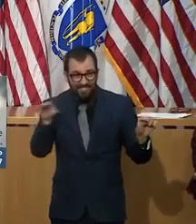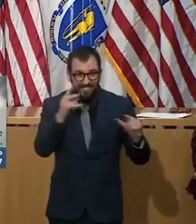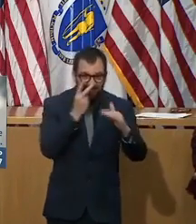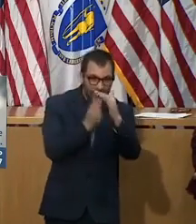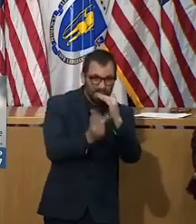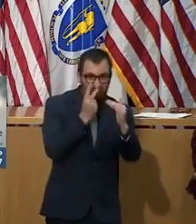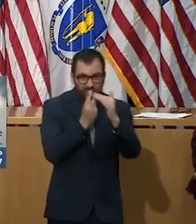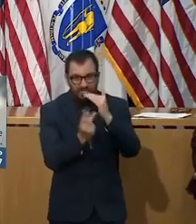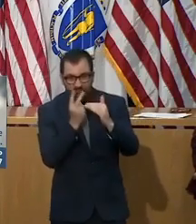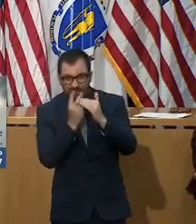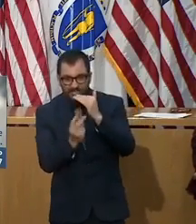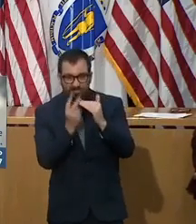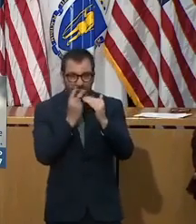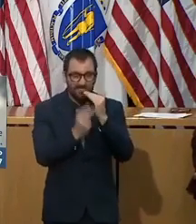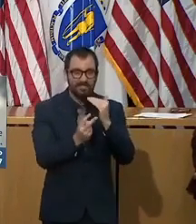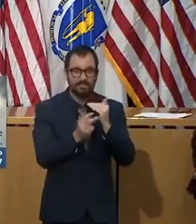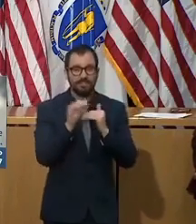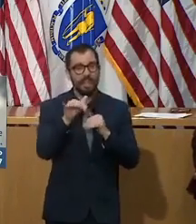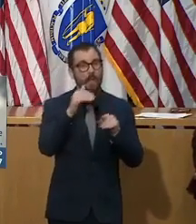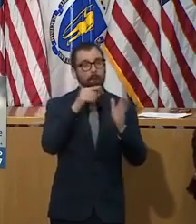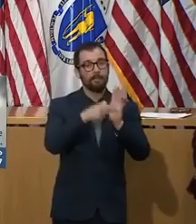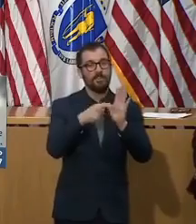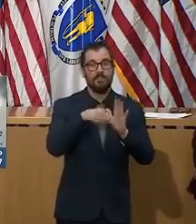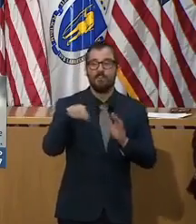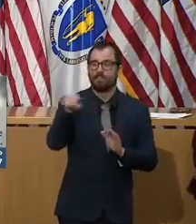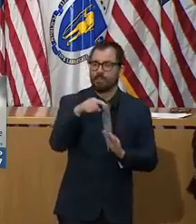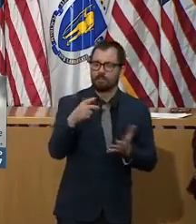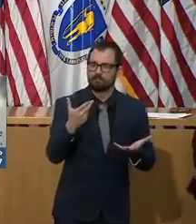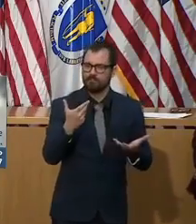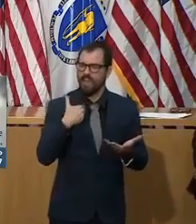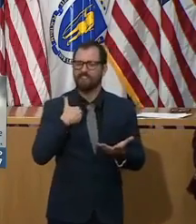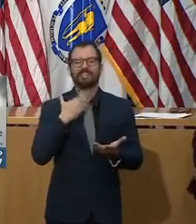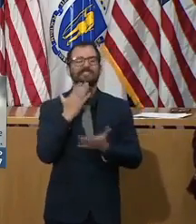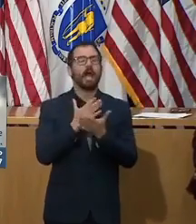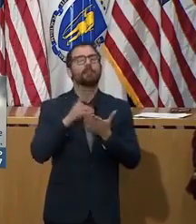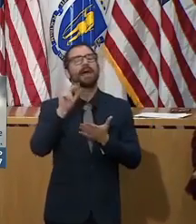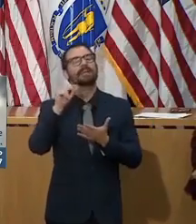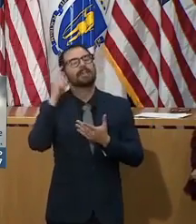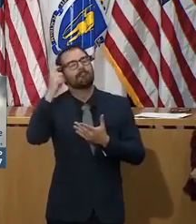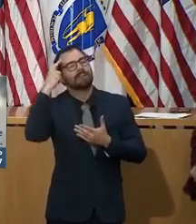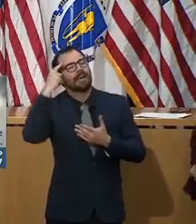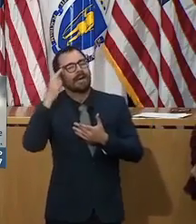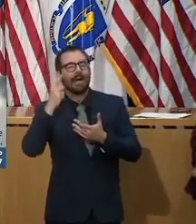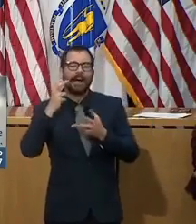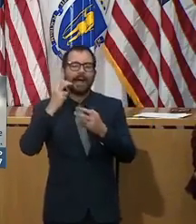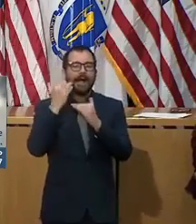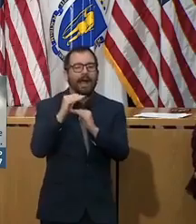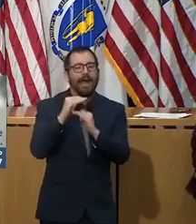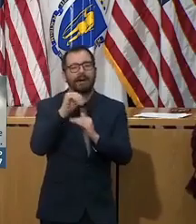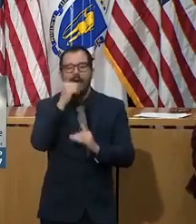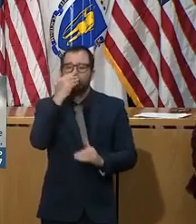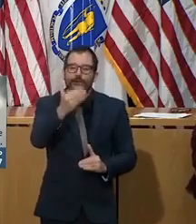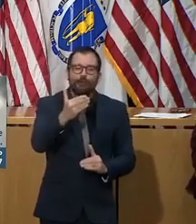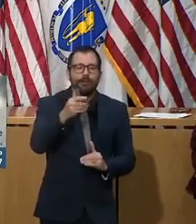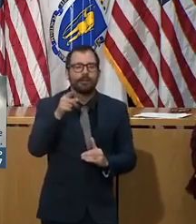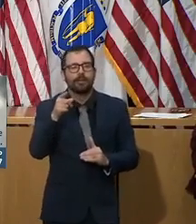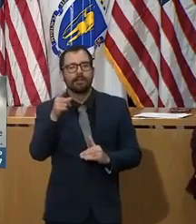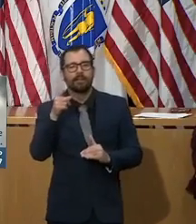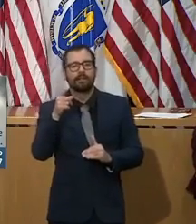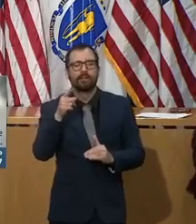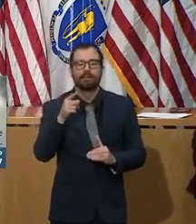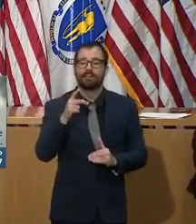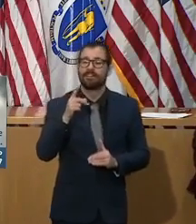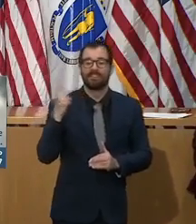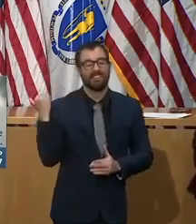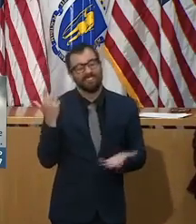That's not going to be the way this works. I mean, there's now enough evidence, not just in conversations with our colleagues in the U.S., but